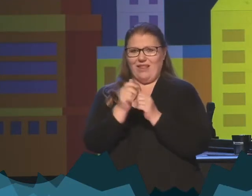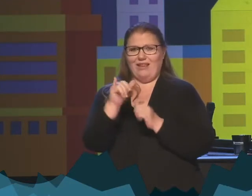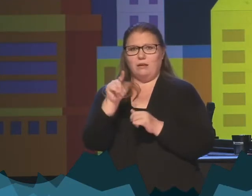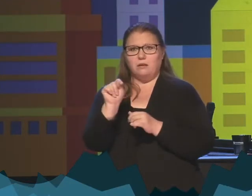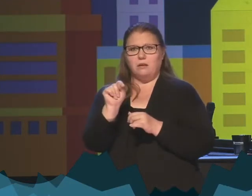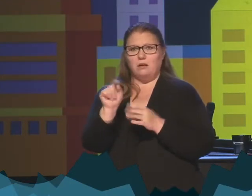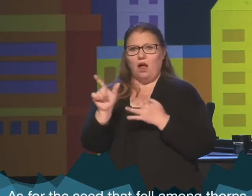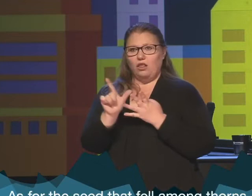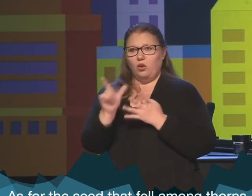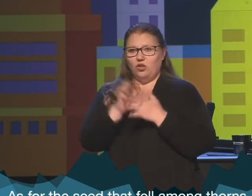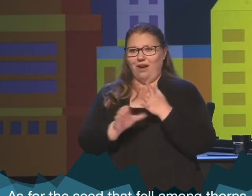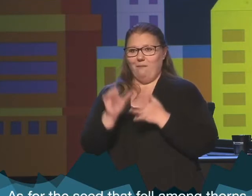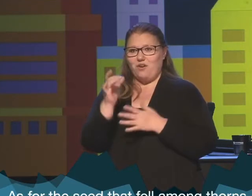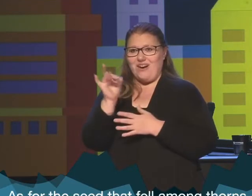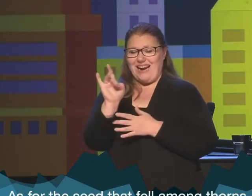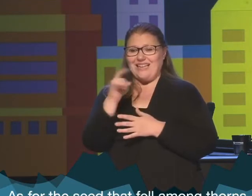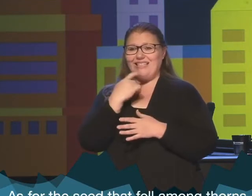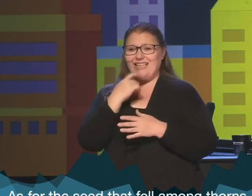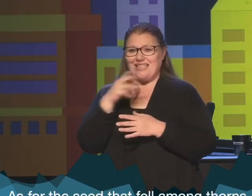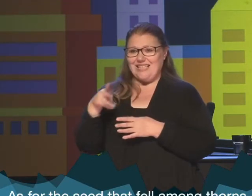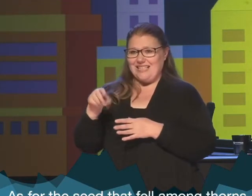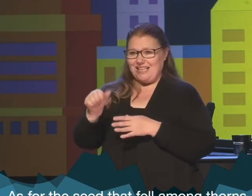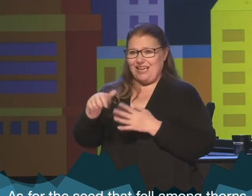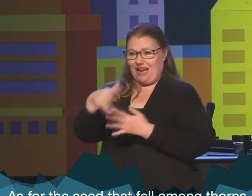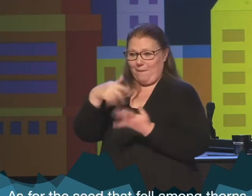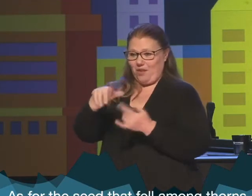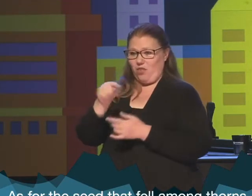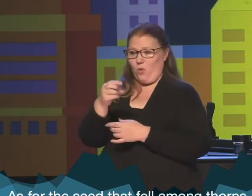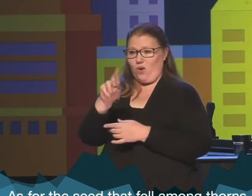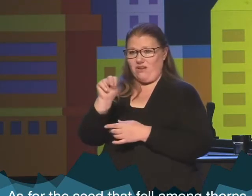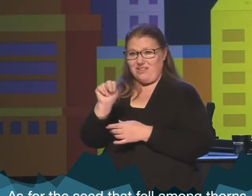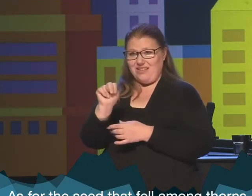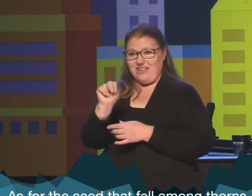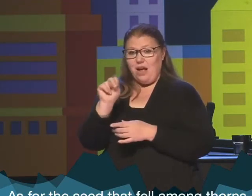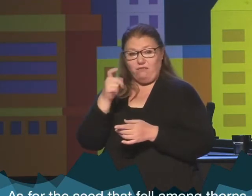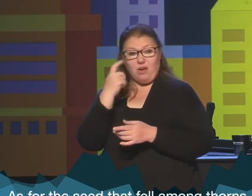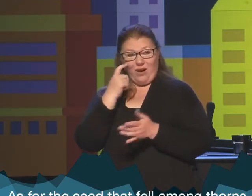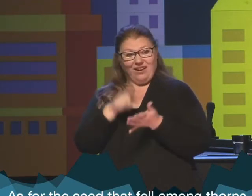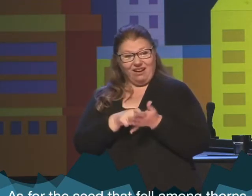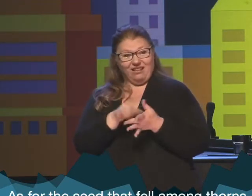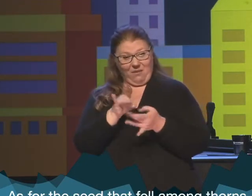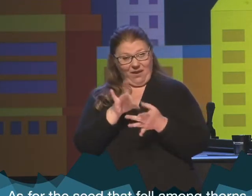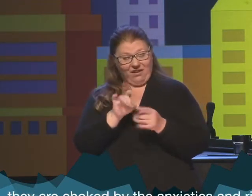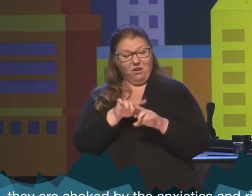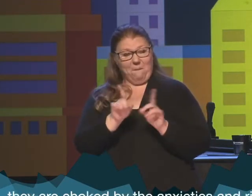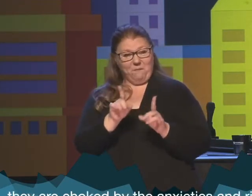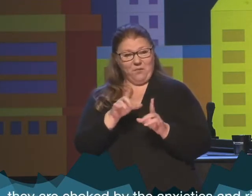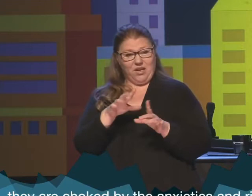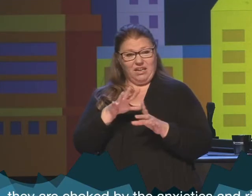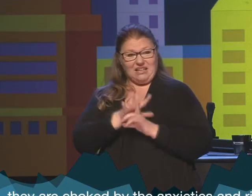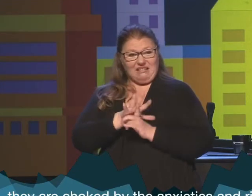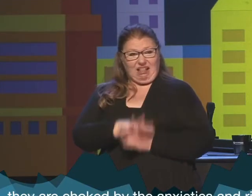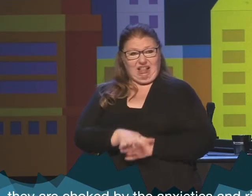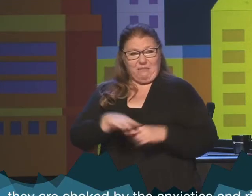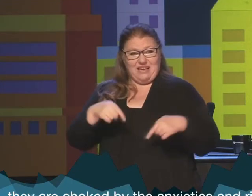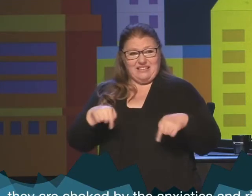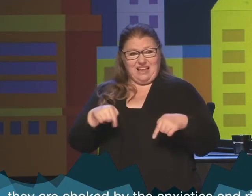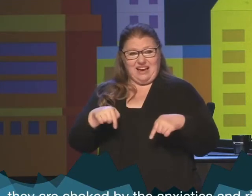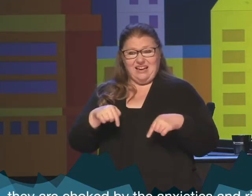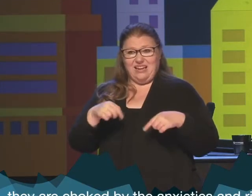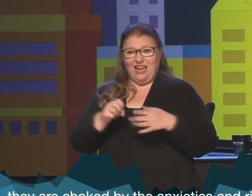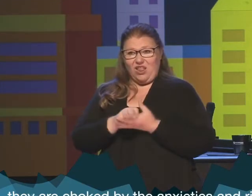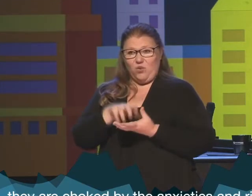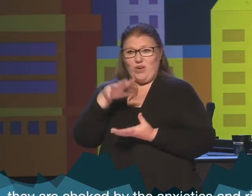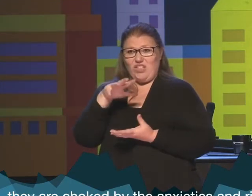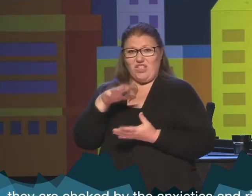says, as for the seed that fell among the thorns, they're the ones who have heard, but as they go along, they are choked by the anxieties and riches